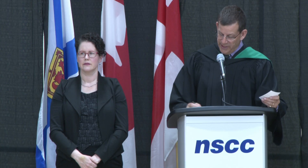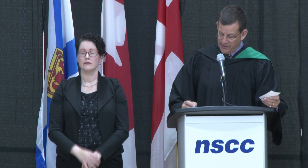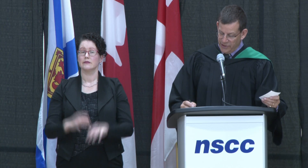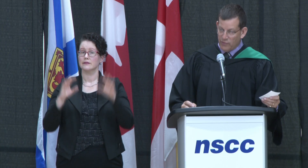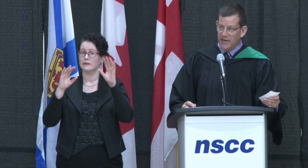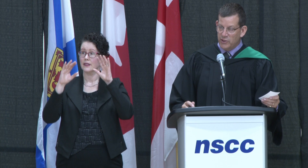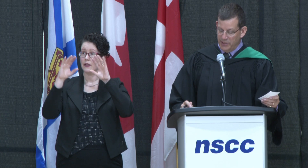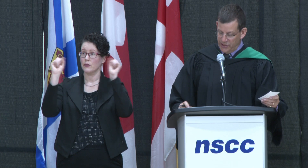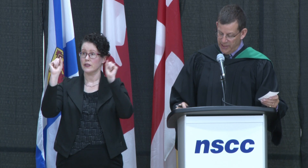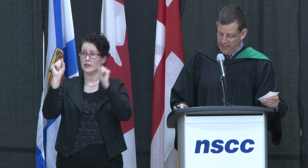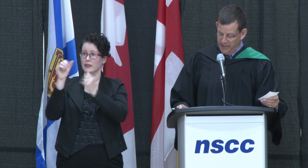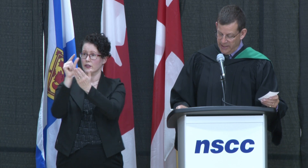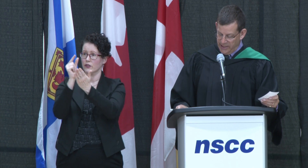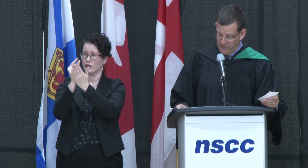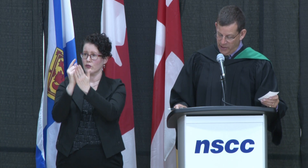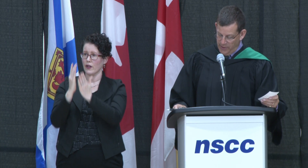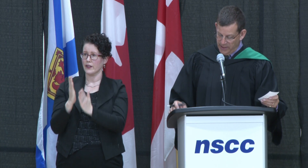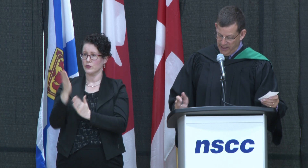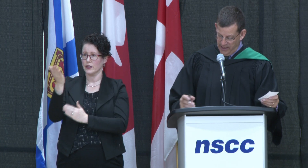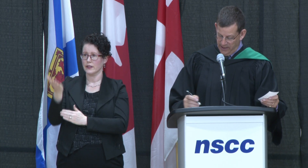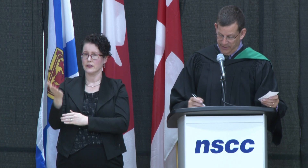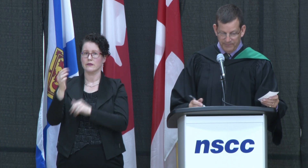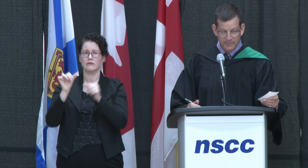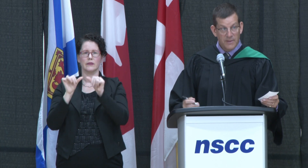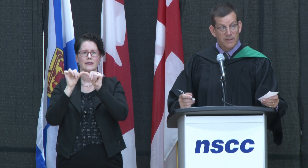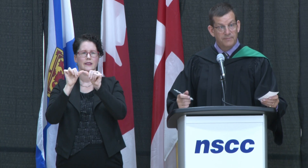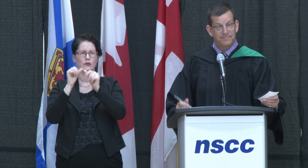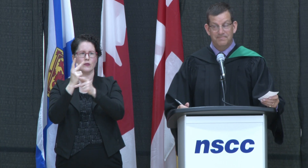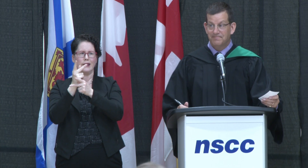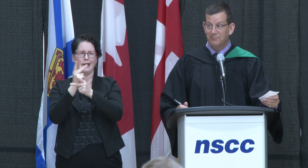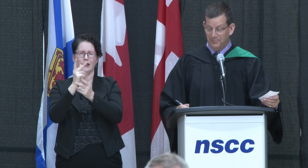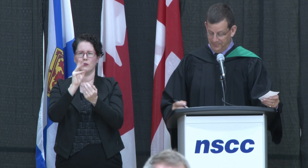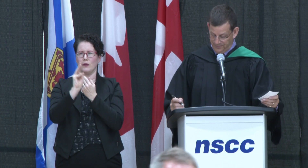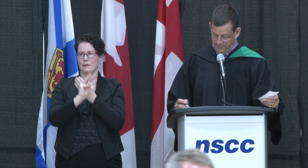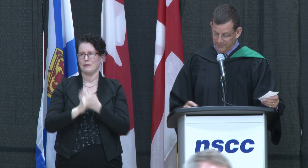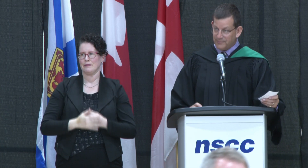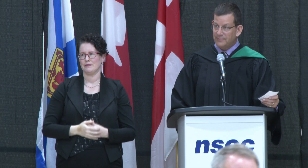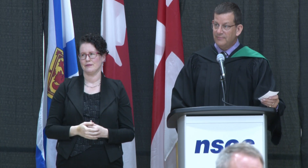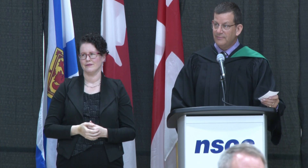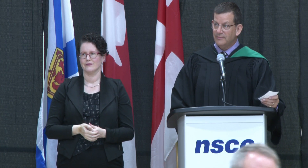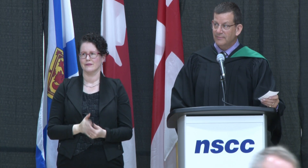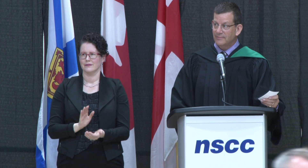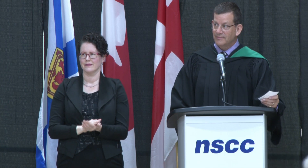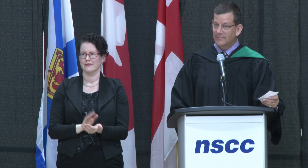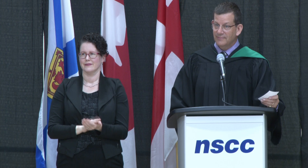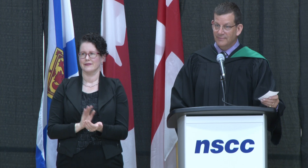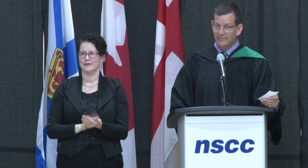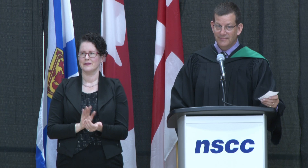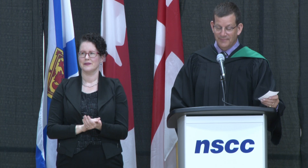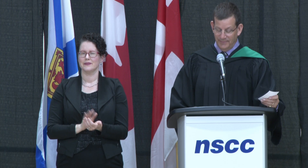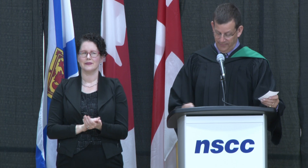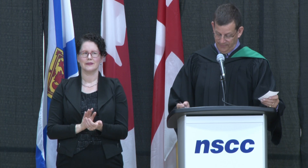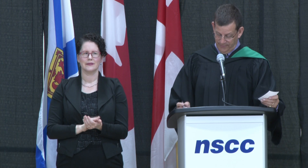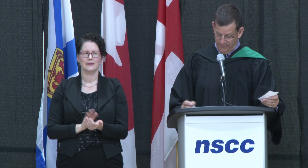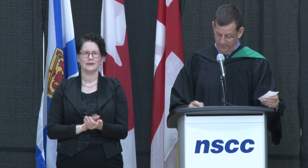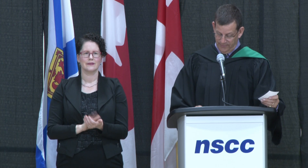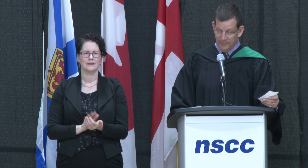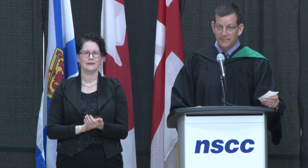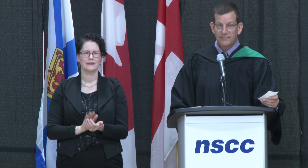Mr. President, the graduates in continuing care.